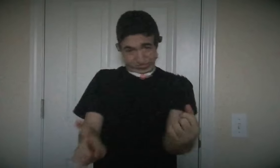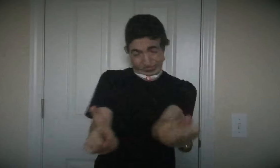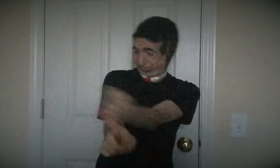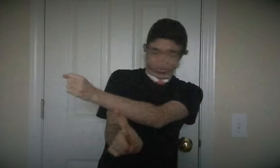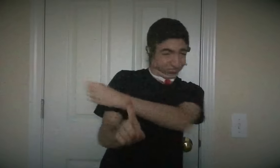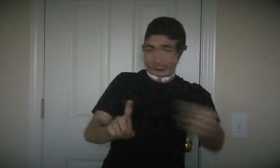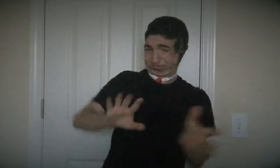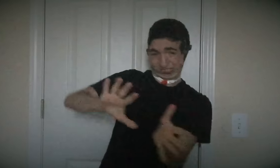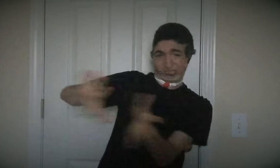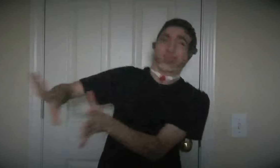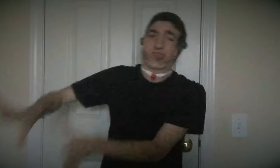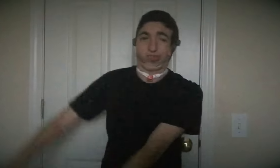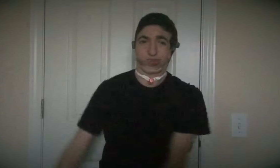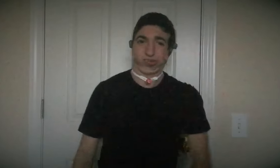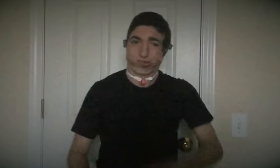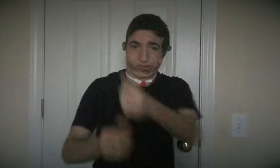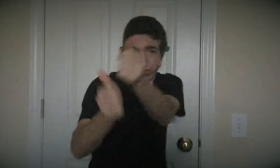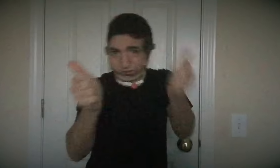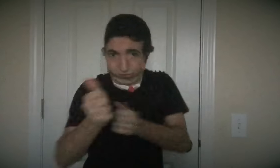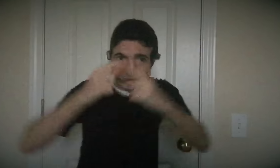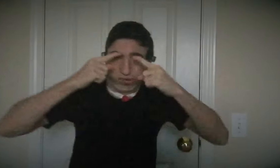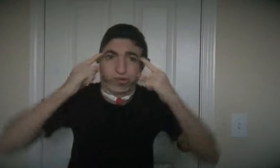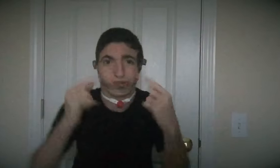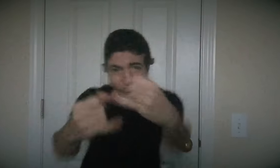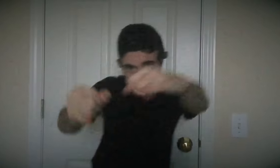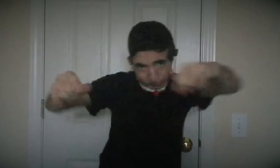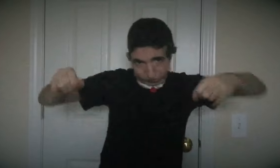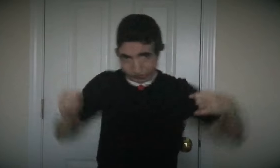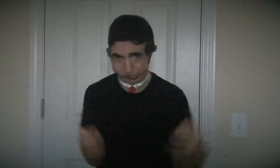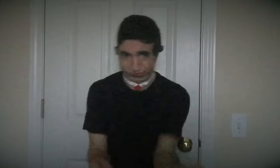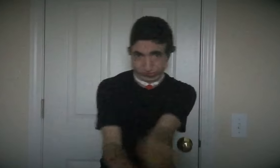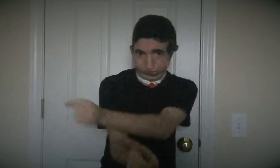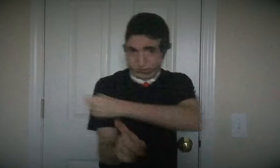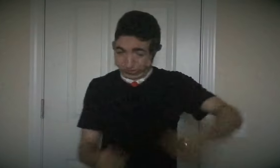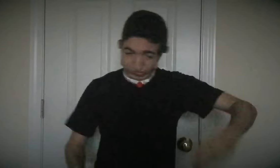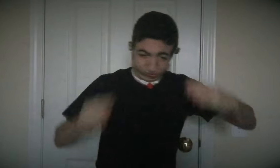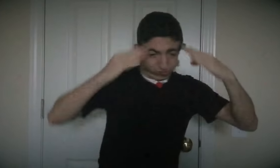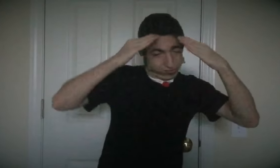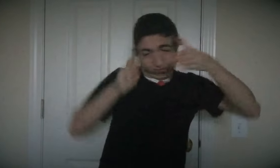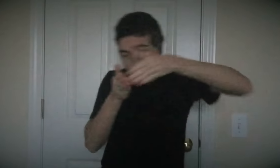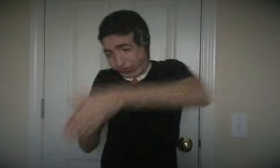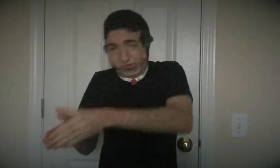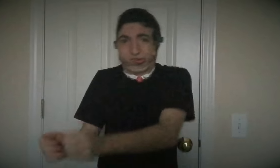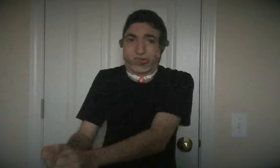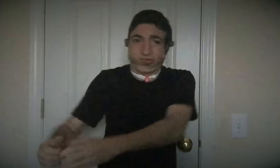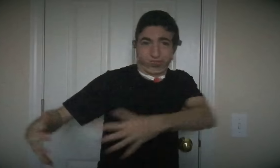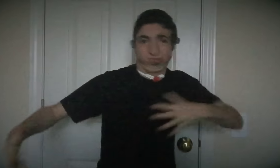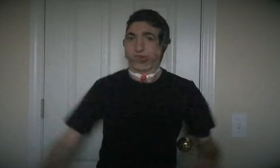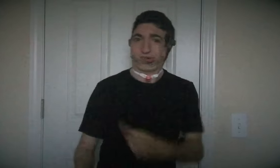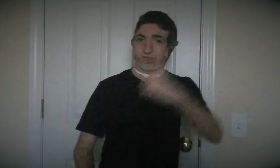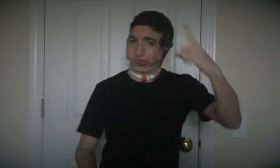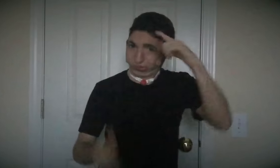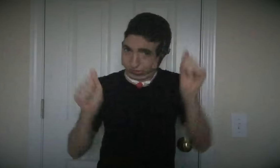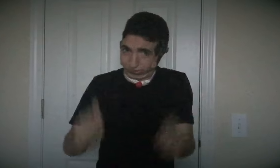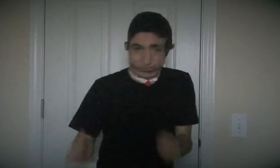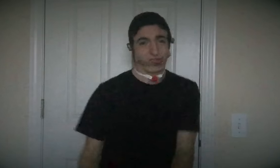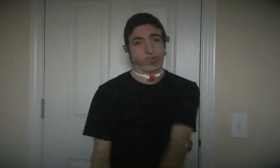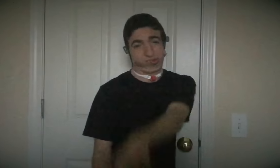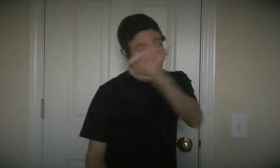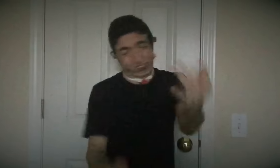look non-violent. Behind my eyelids are islands of violence. My mind shipwrecked, this is the only land my mind could find. I did not know it